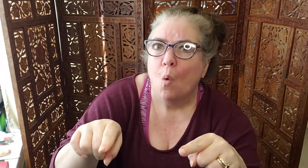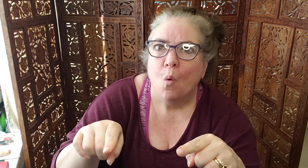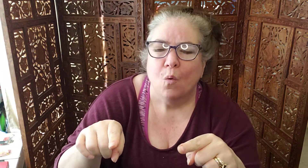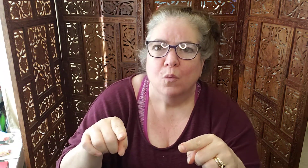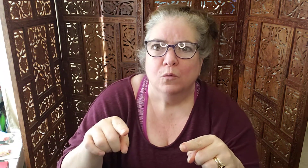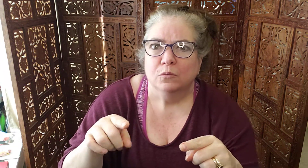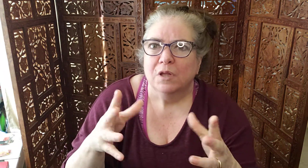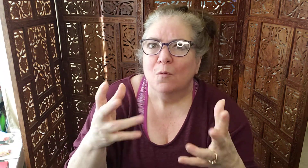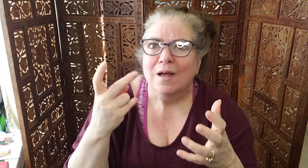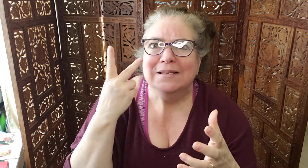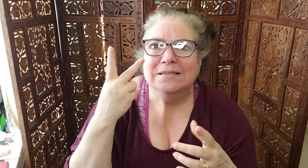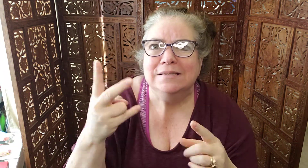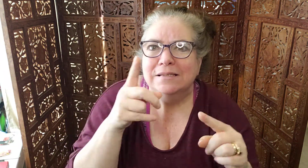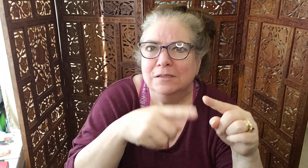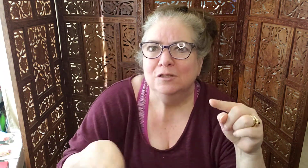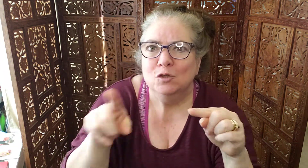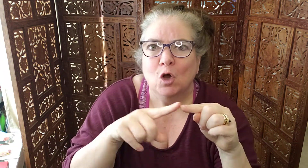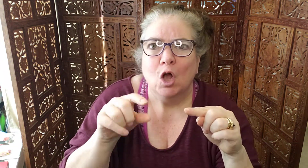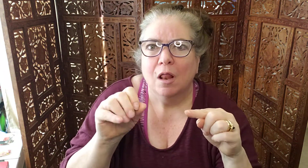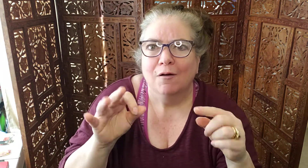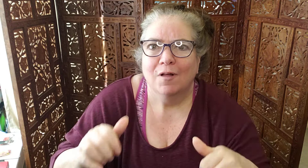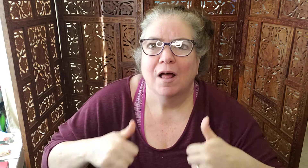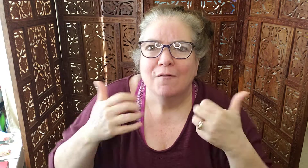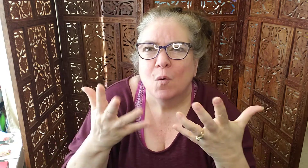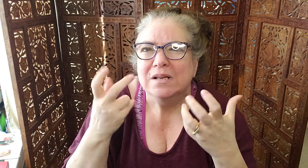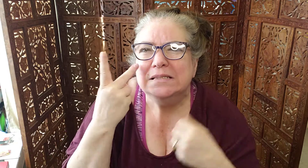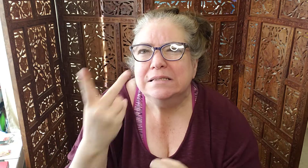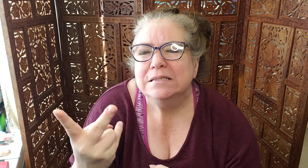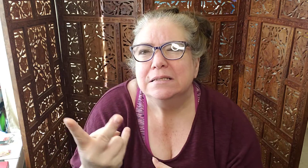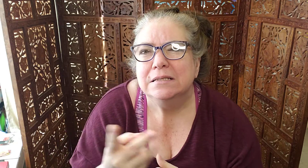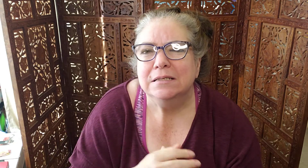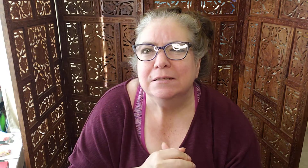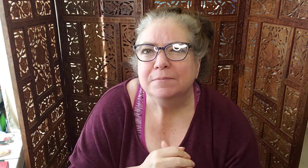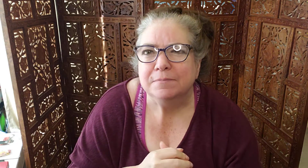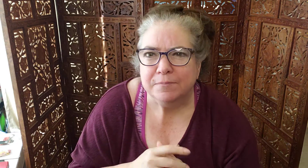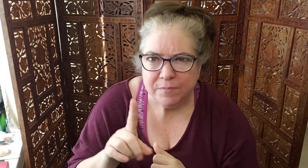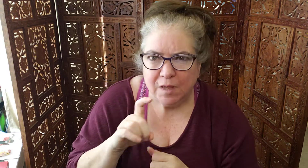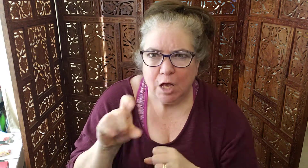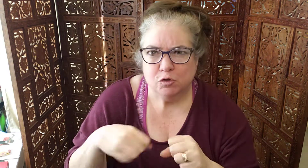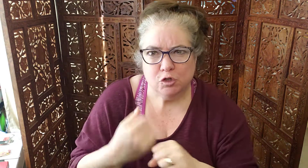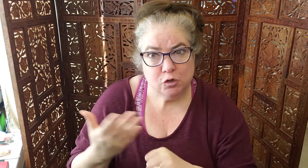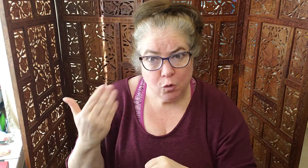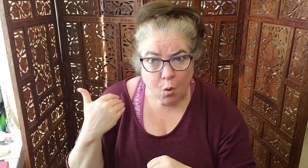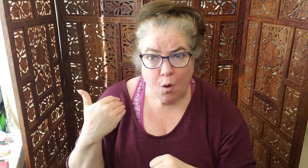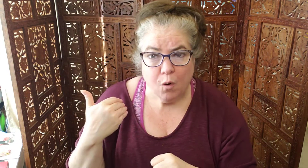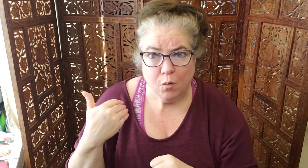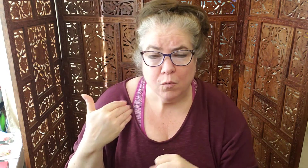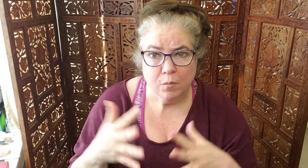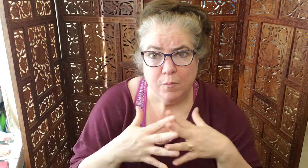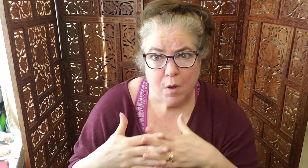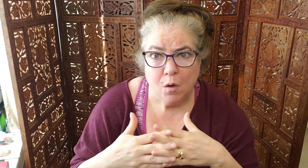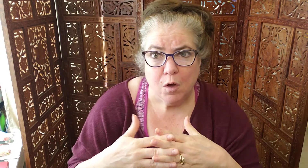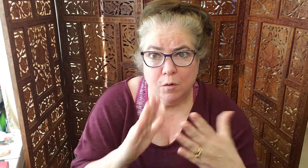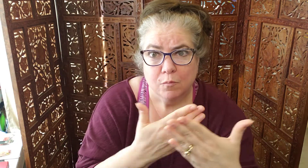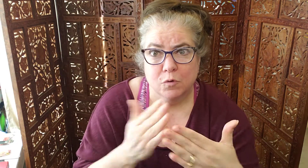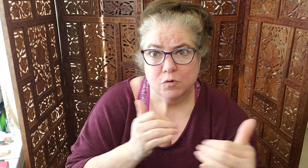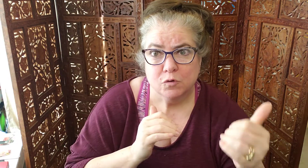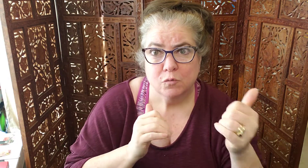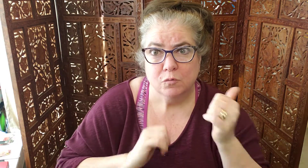circle of life. A century ago, the American musical took shape in the home of the